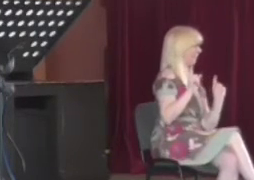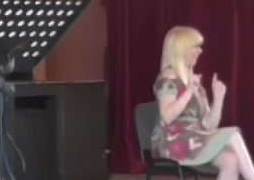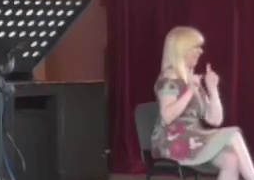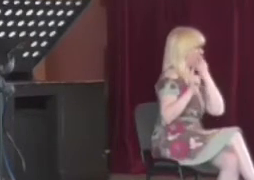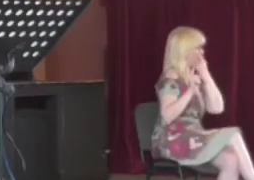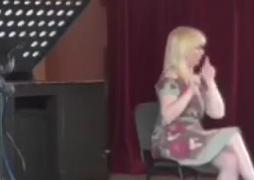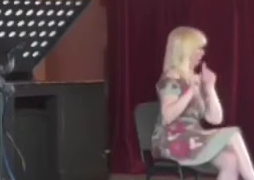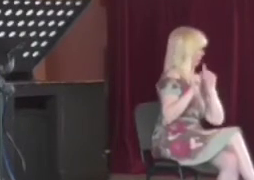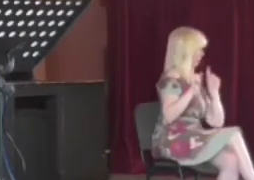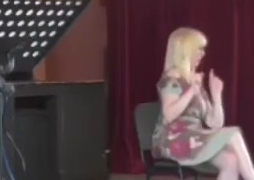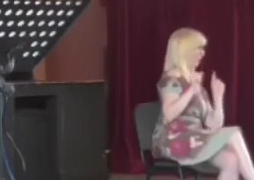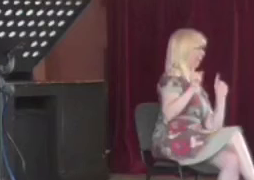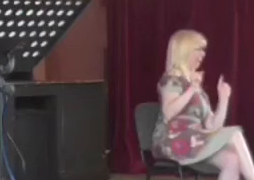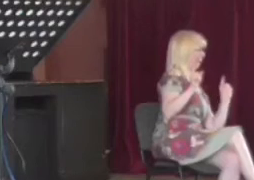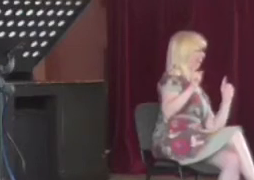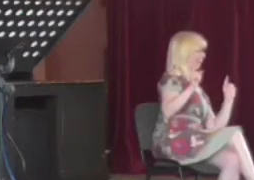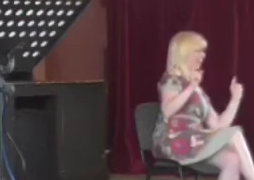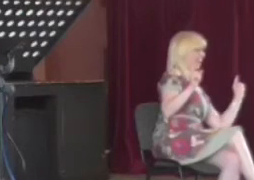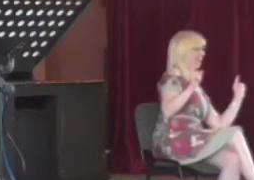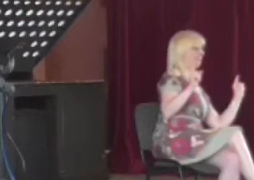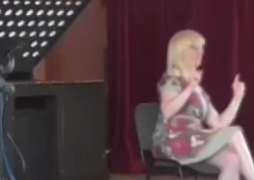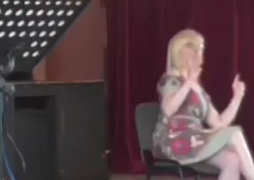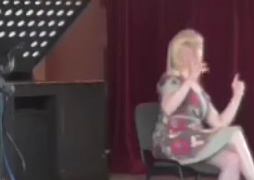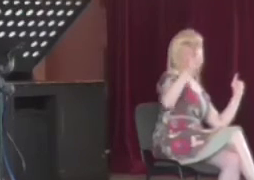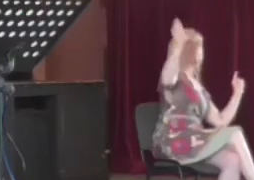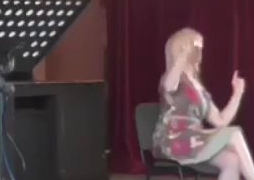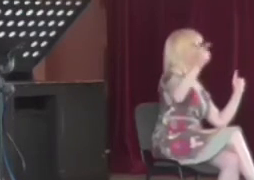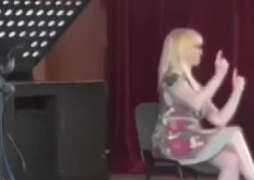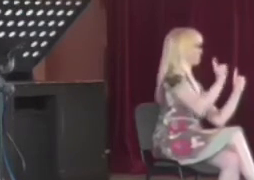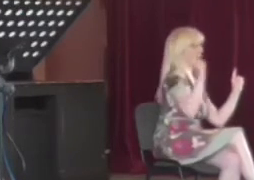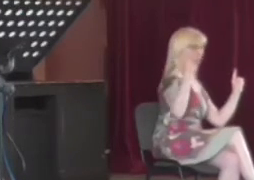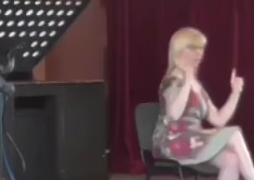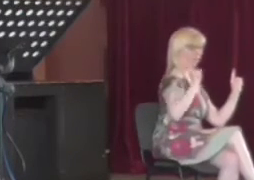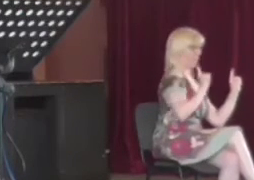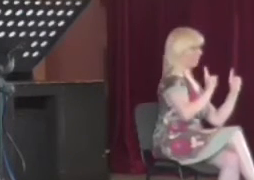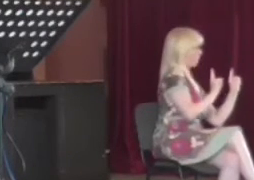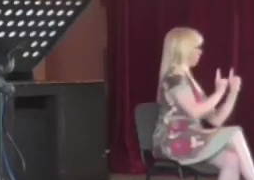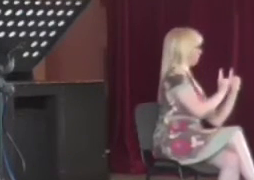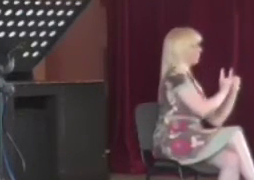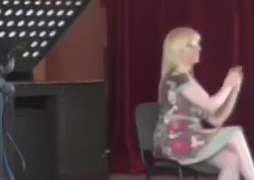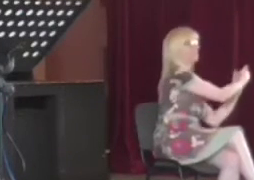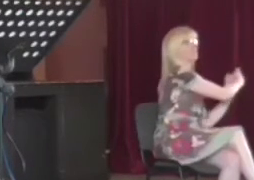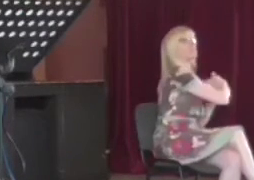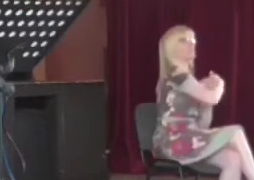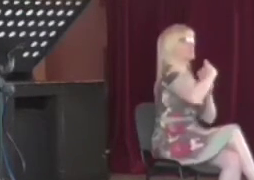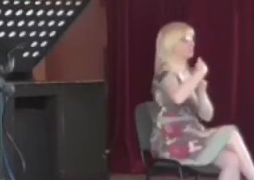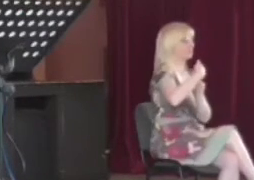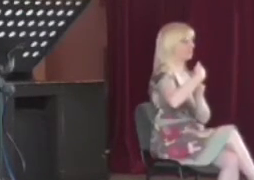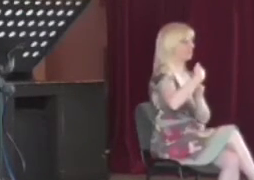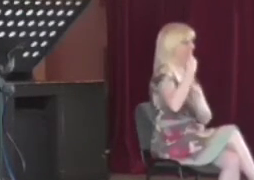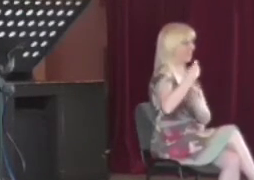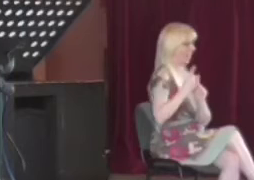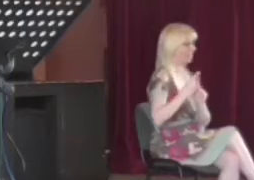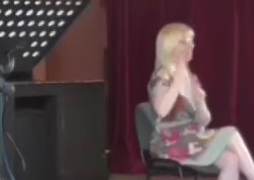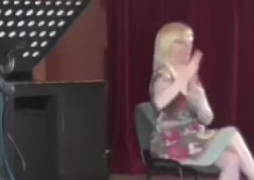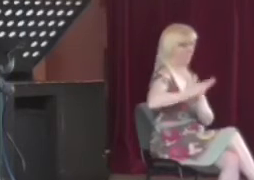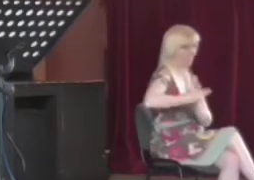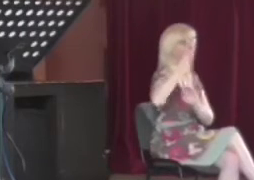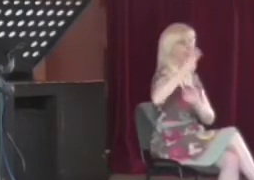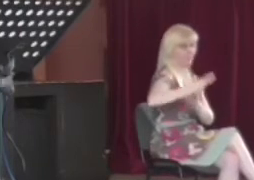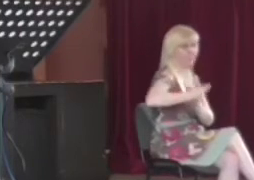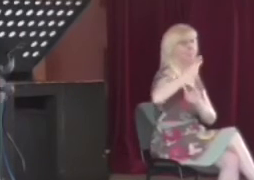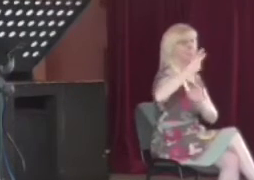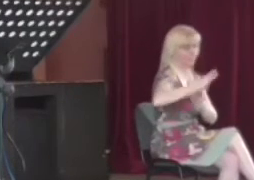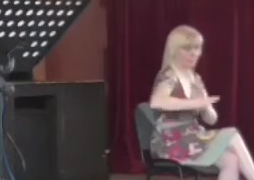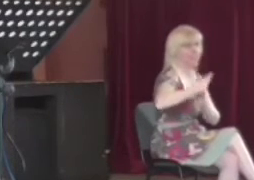how do I sell that, you know? I don't know if people will be up for reading the Bible. God said, I want you to do it. So I asked one or two